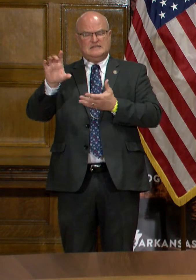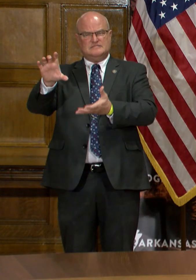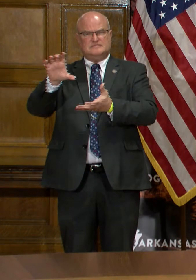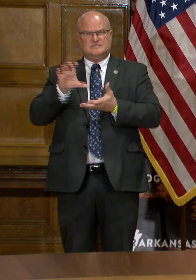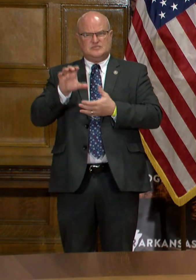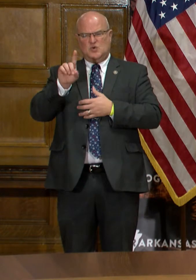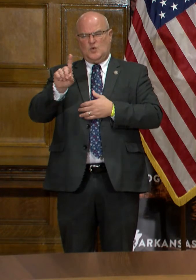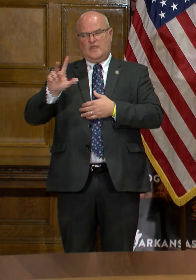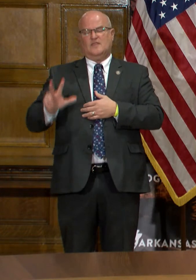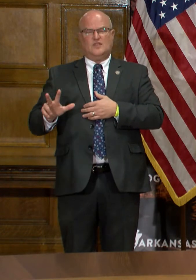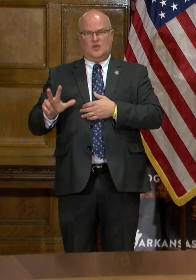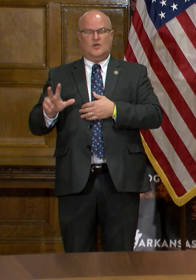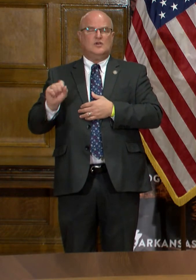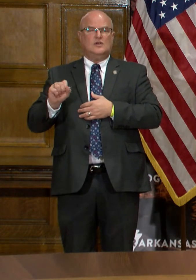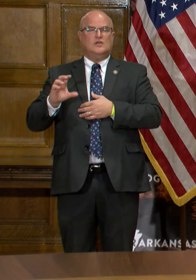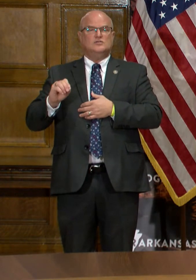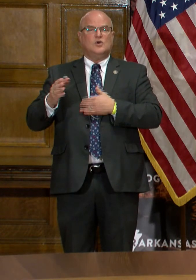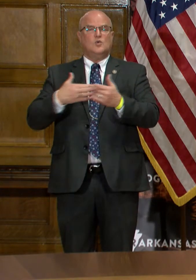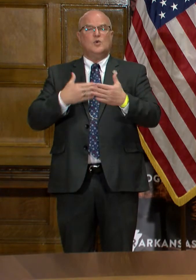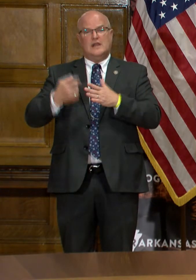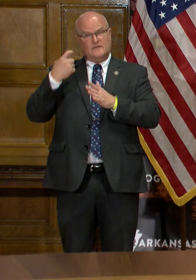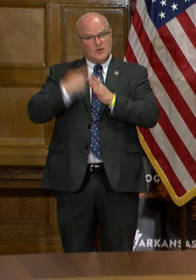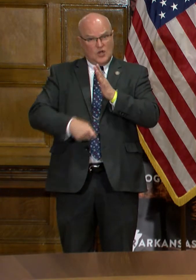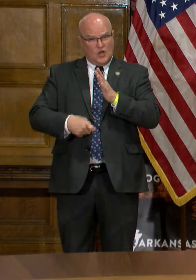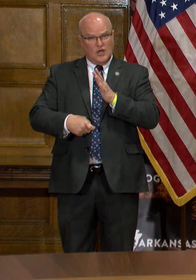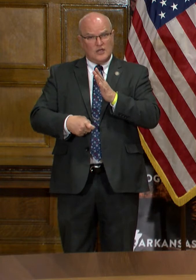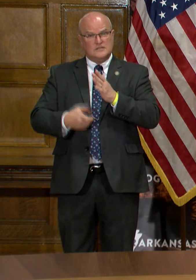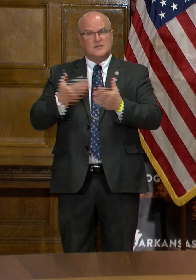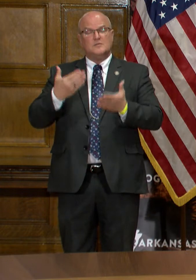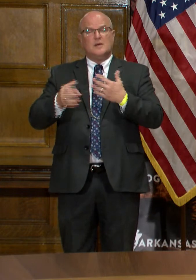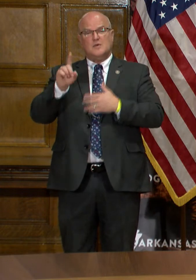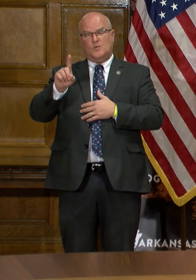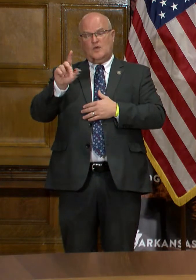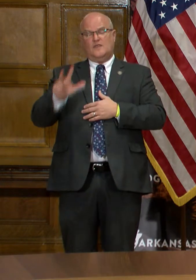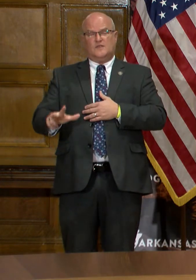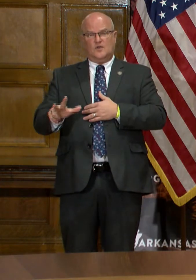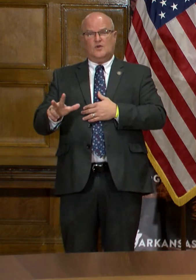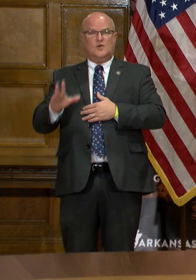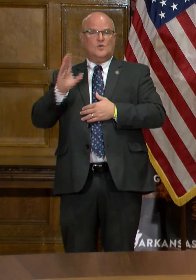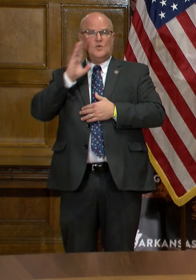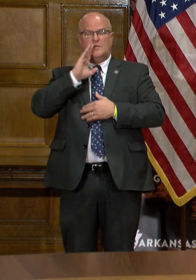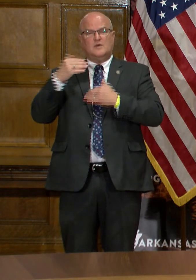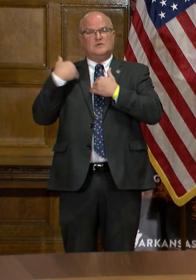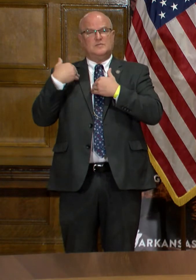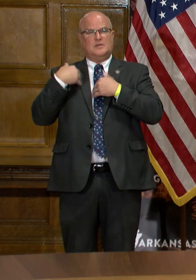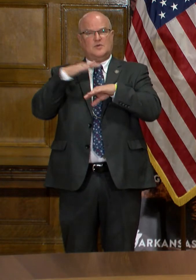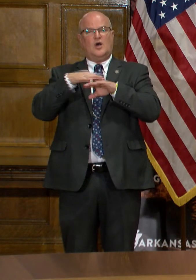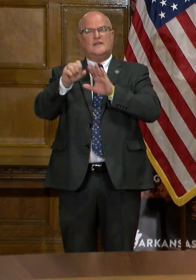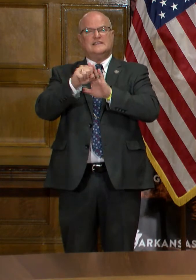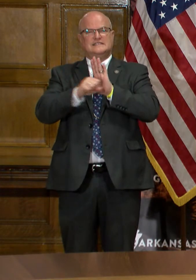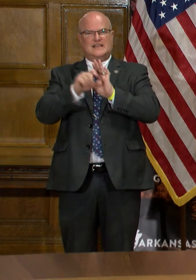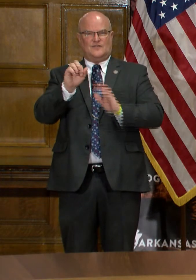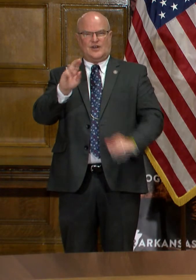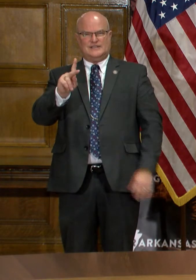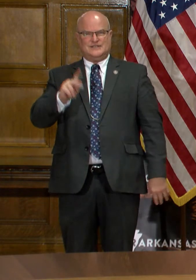about 1/3. So whatever cost that is, probably 1/3 of it would fall on the state of